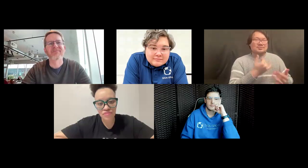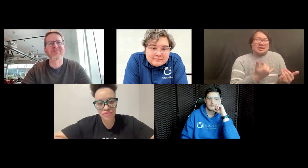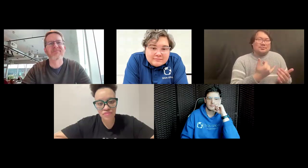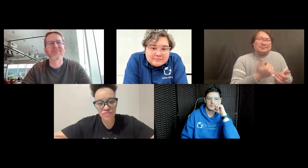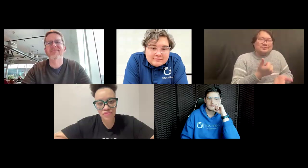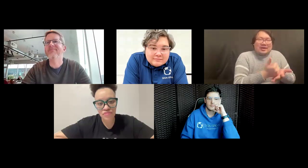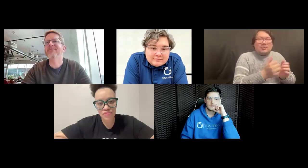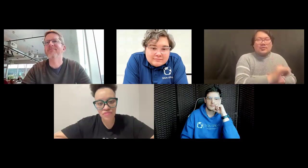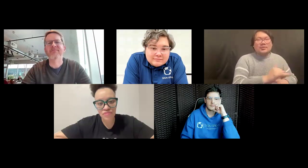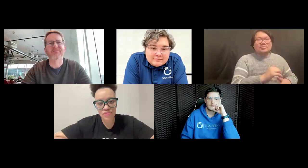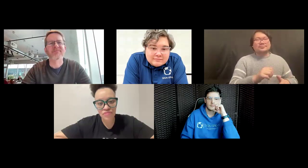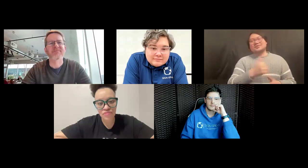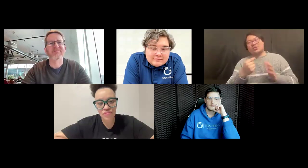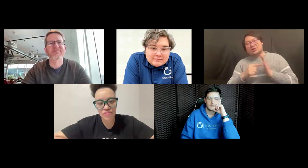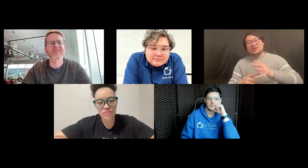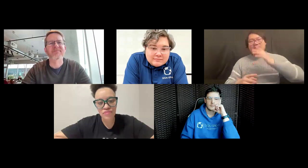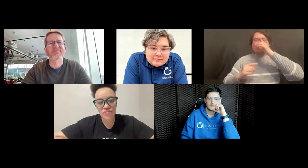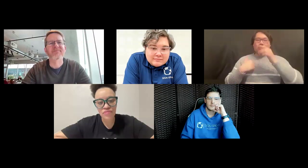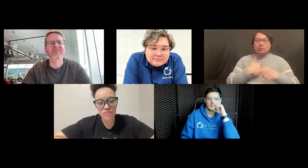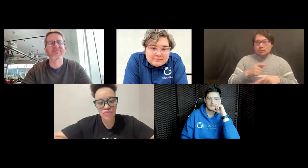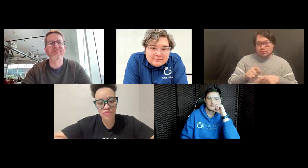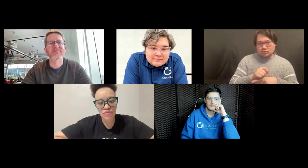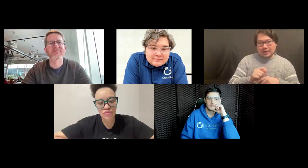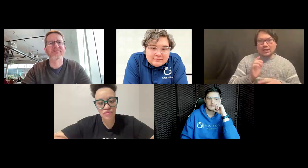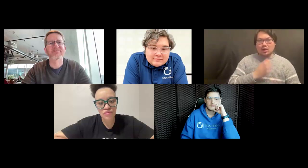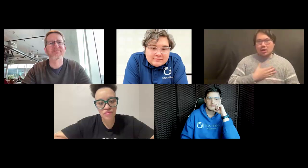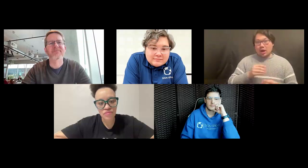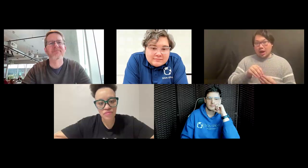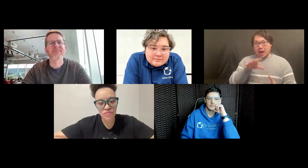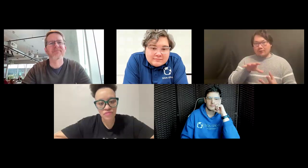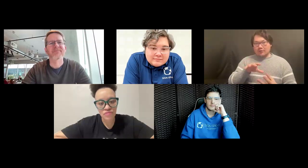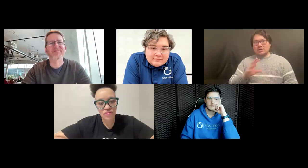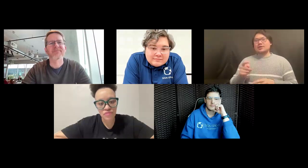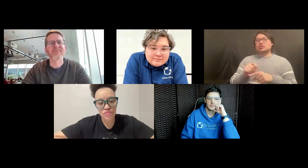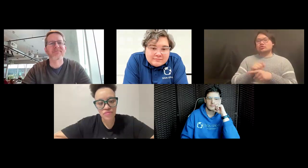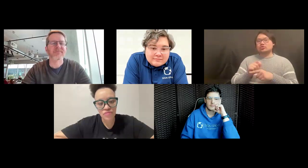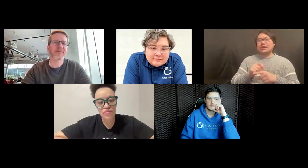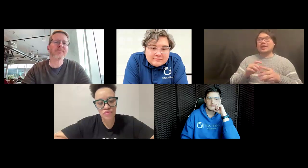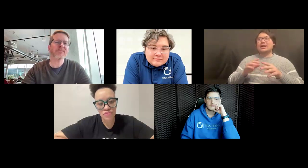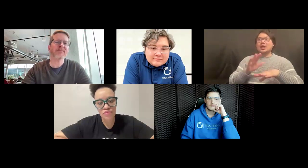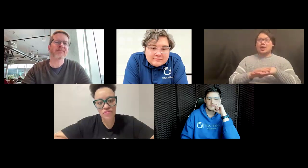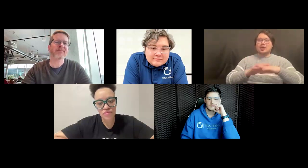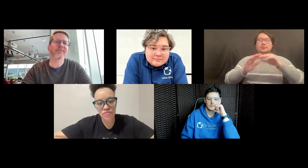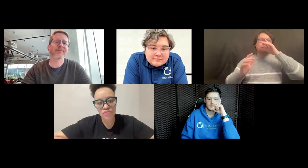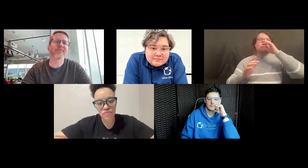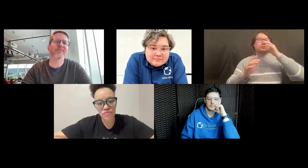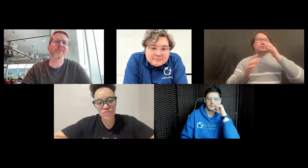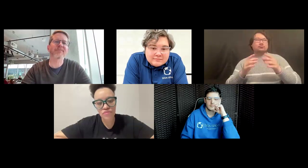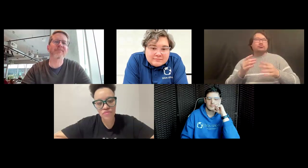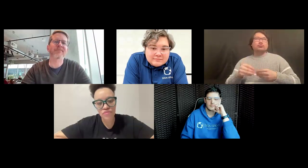And it has learned a lot through that just kind of process and generation through the typed back and forth. The second would be through the